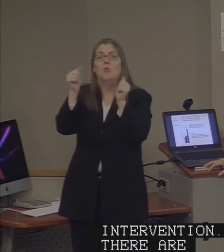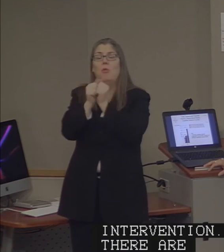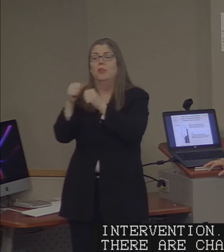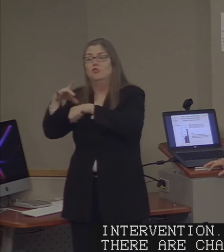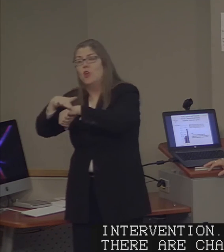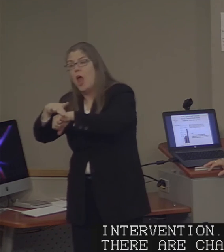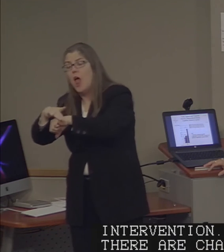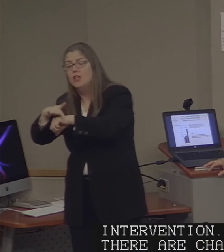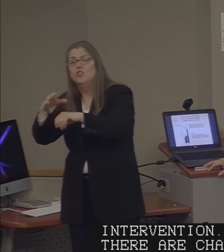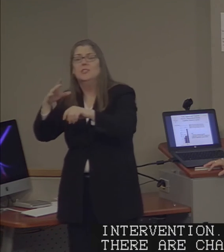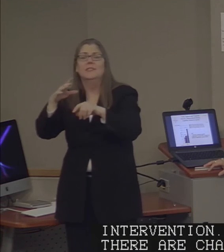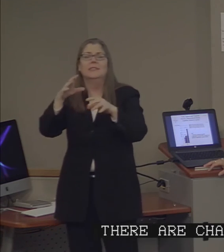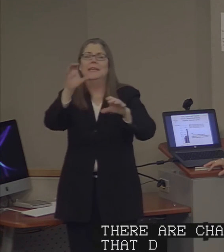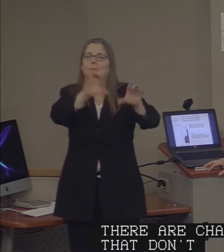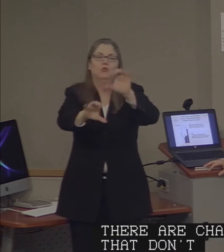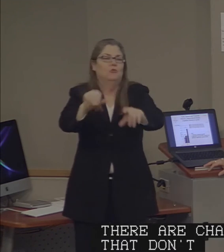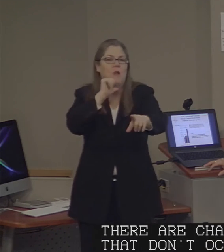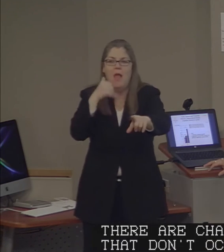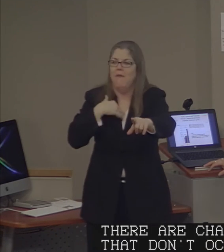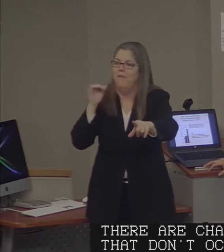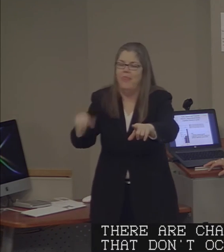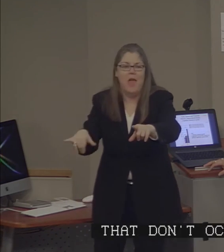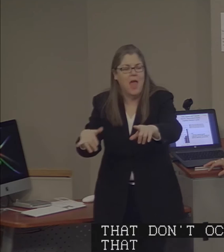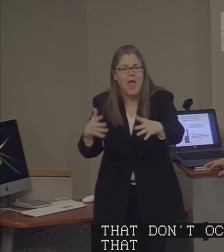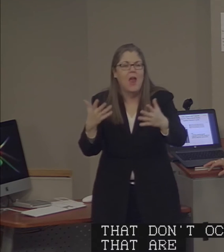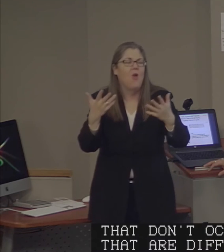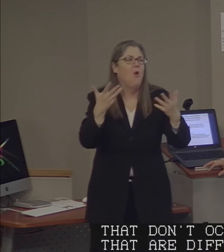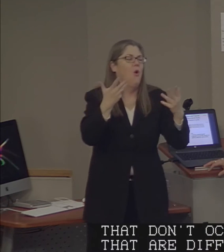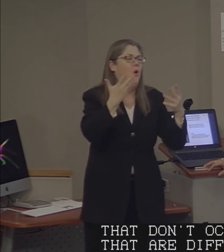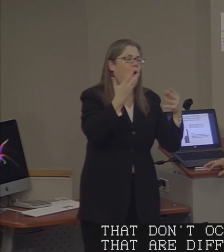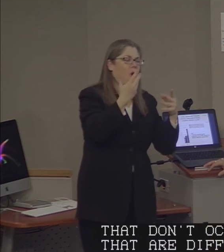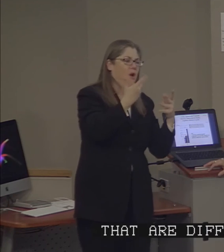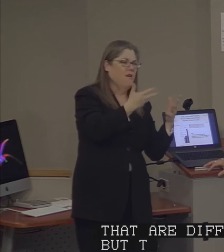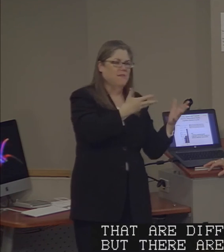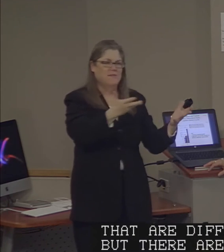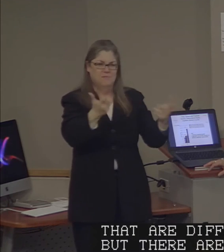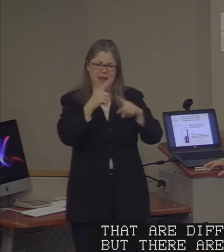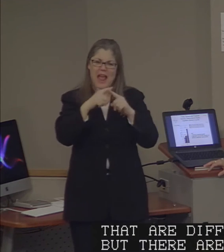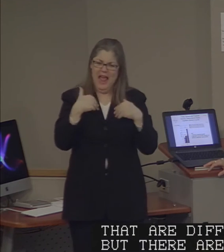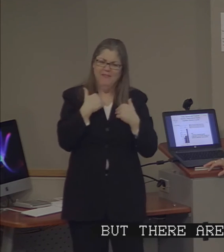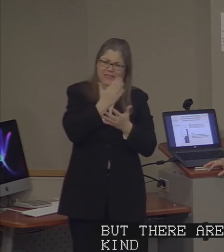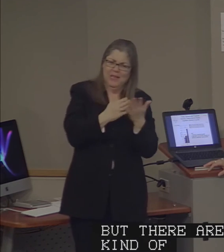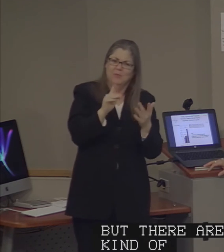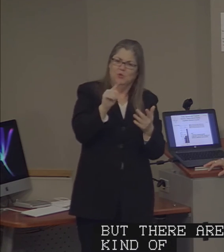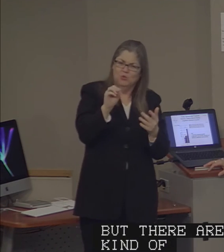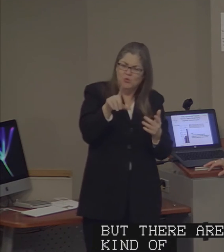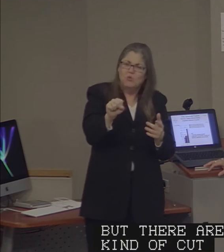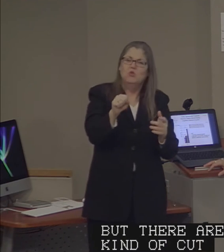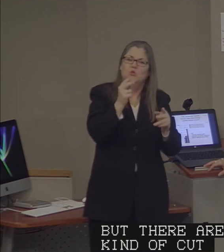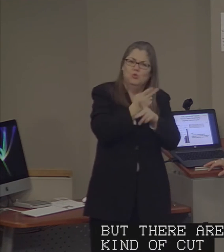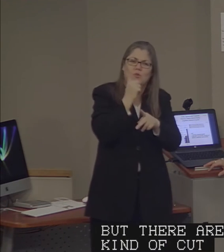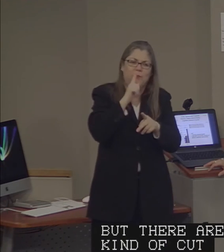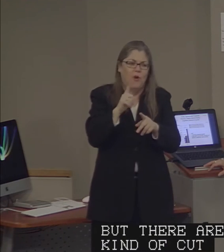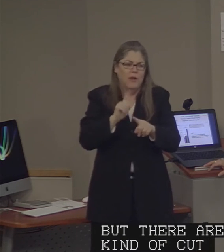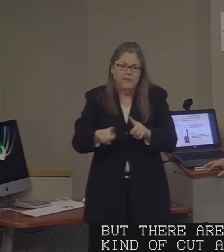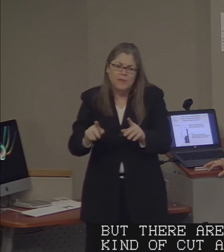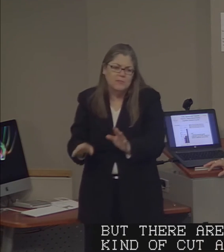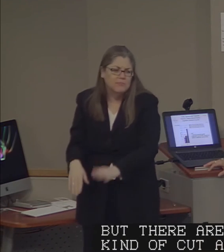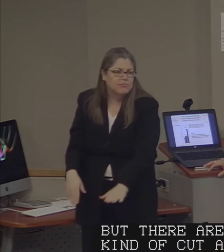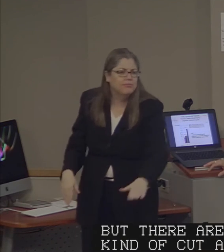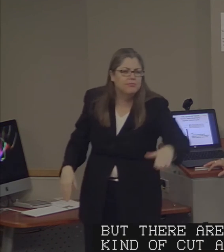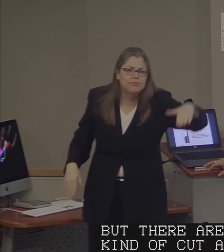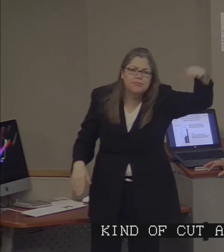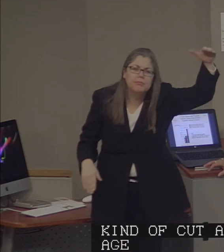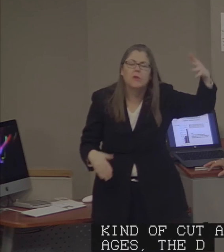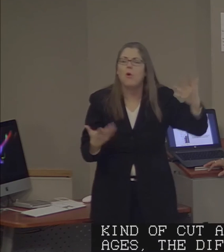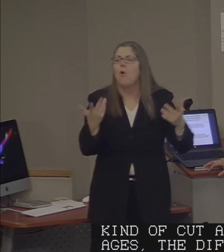different from math. But there are these tools that kind of cut across the different ages, different subject matters that we could start to